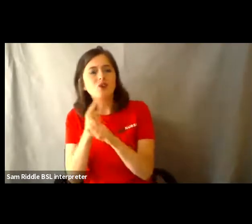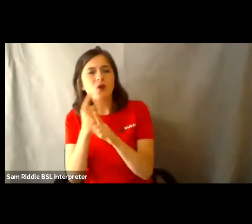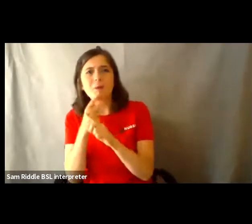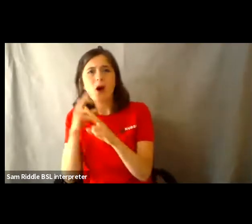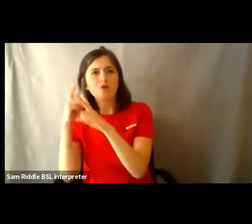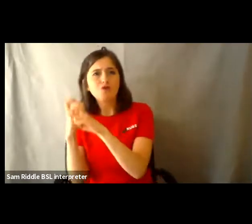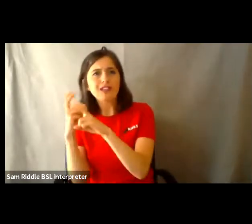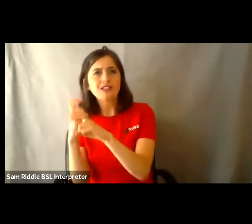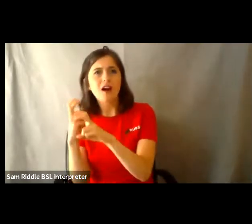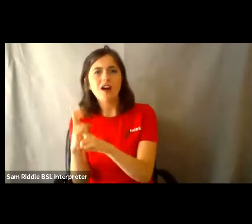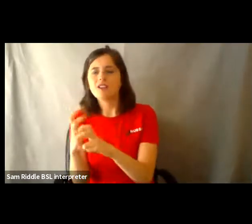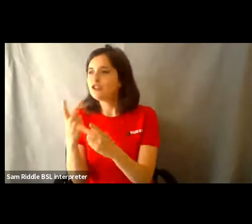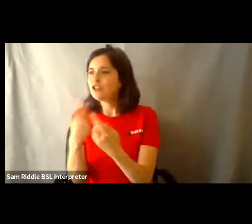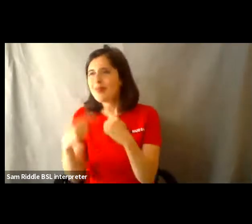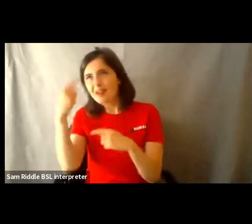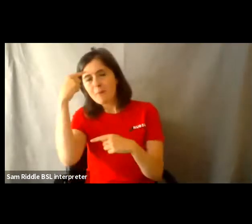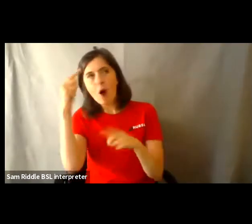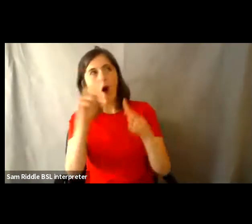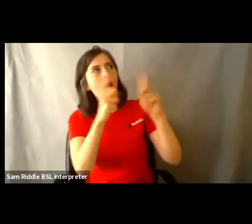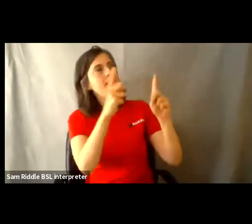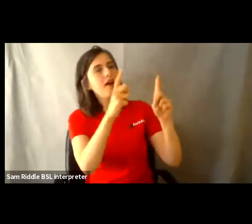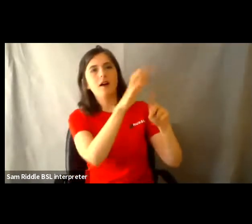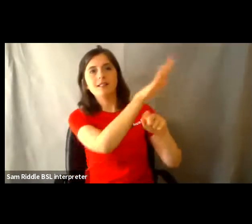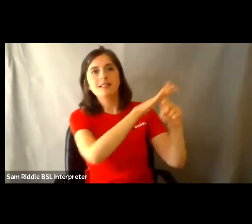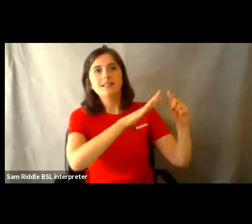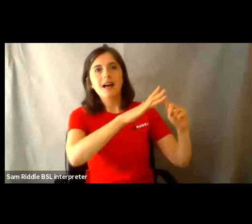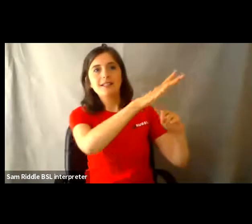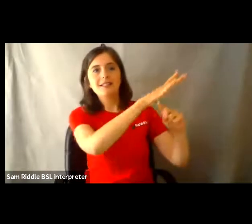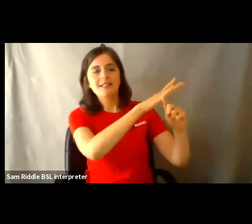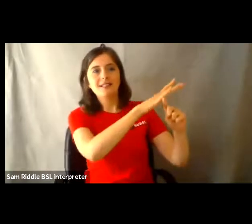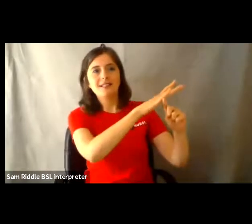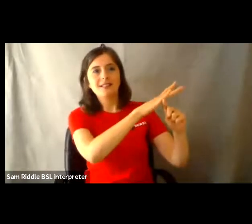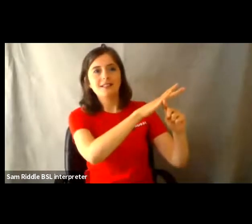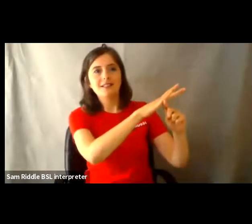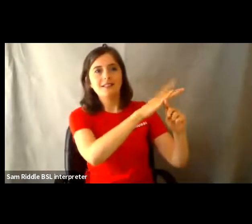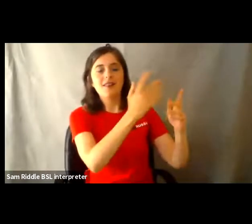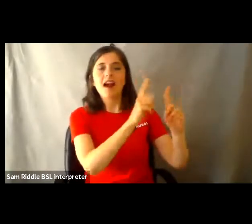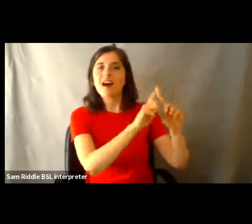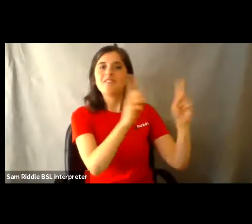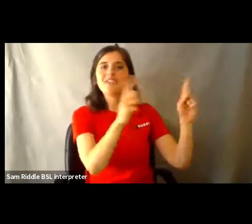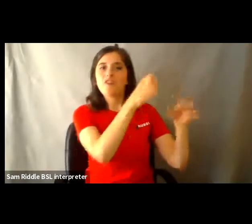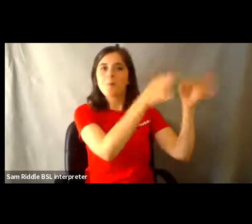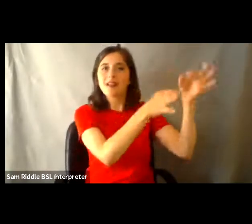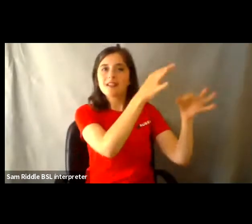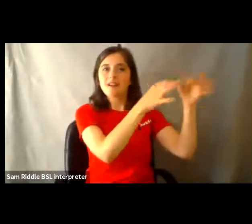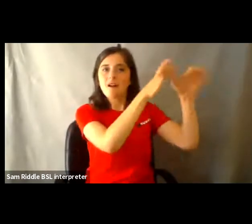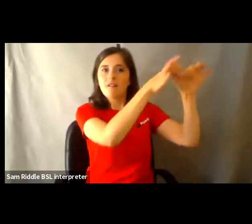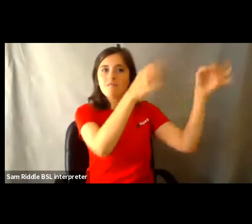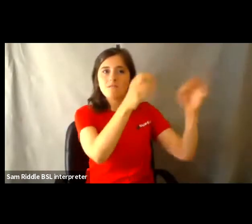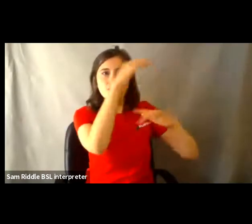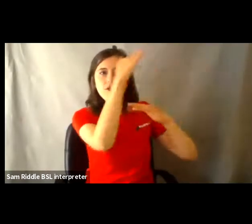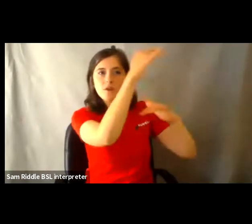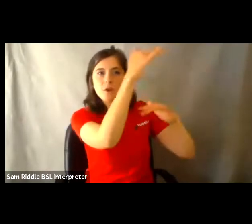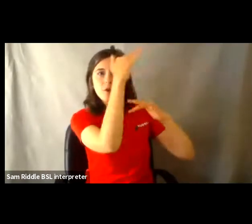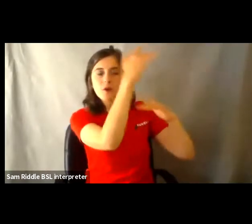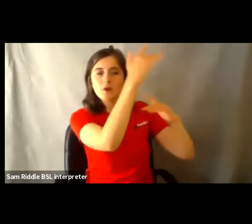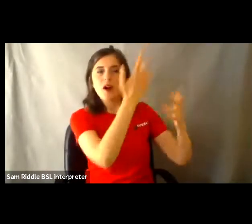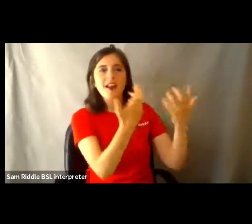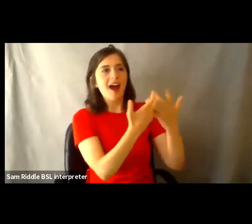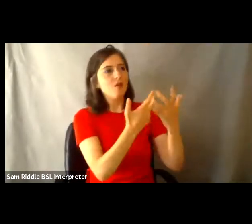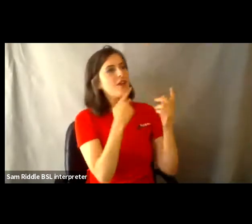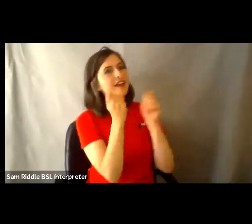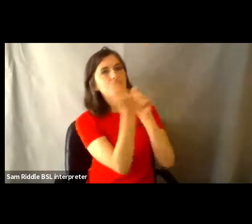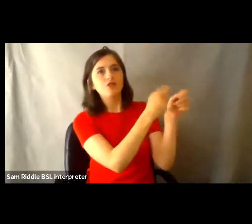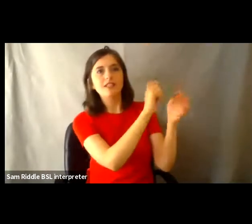researching other societies that are underpinned by different political ideas and how they treat